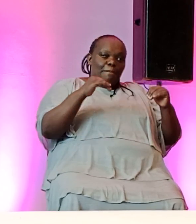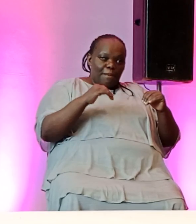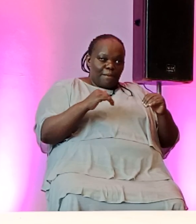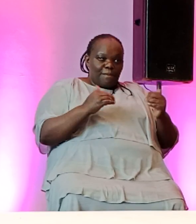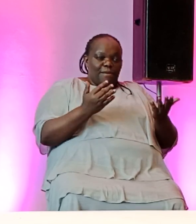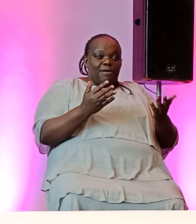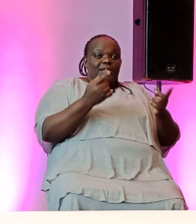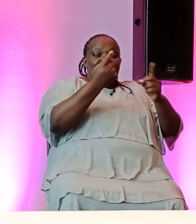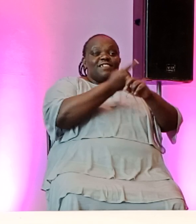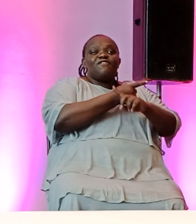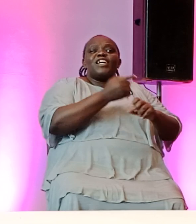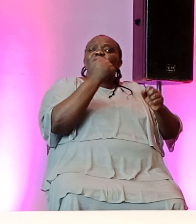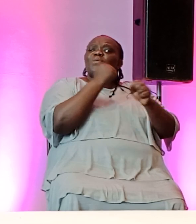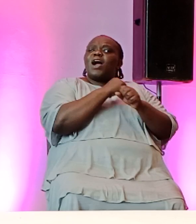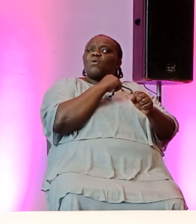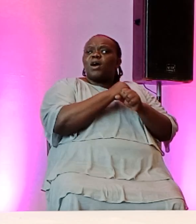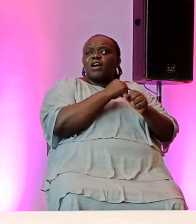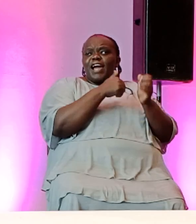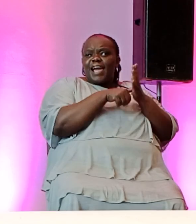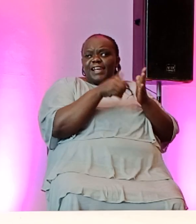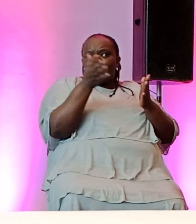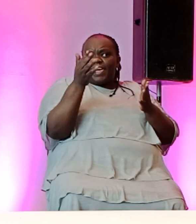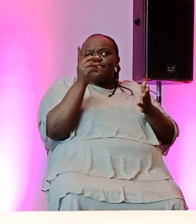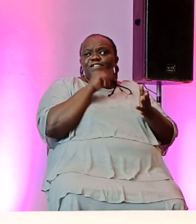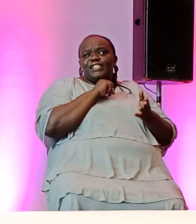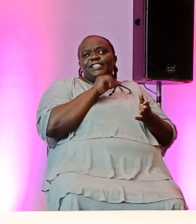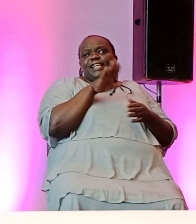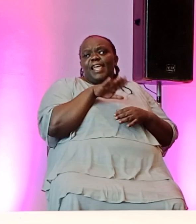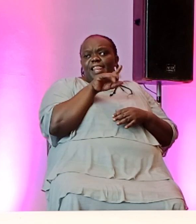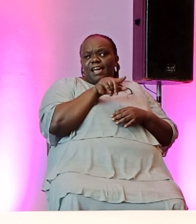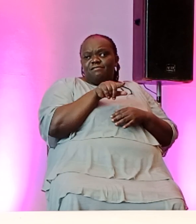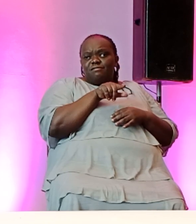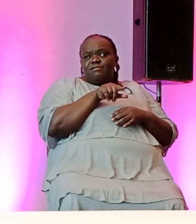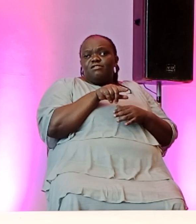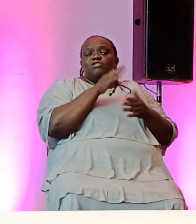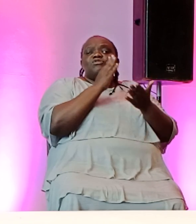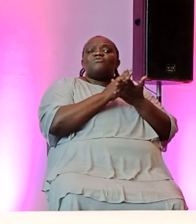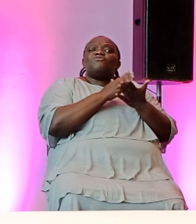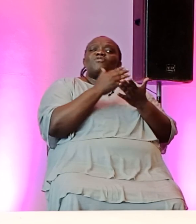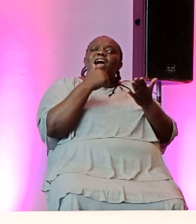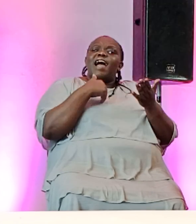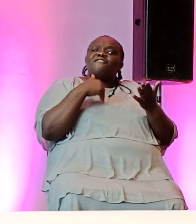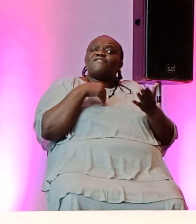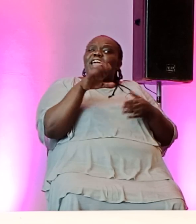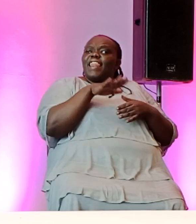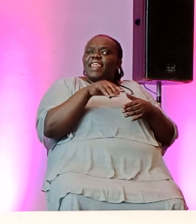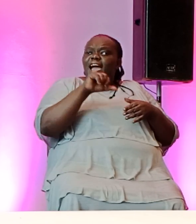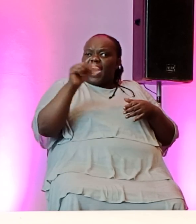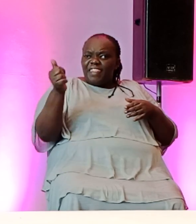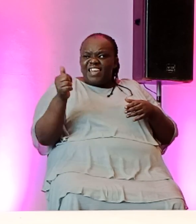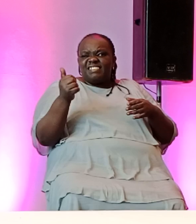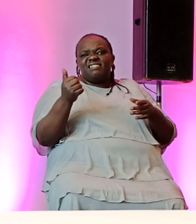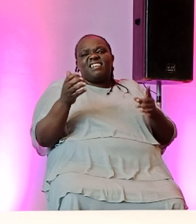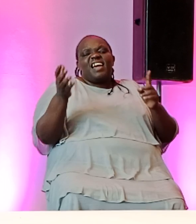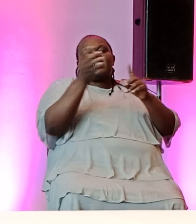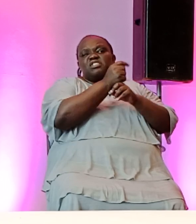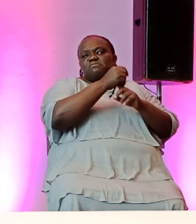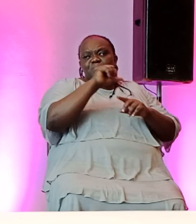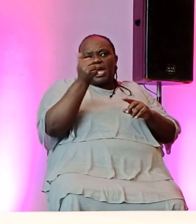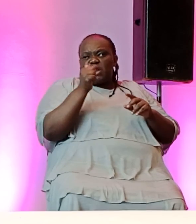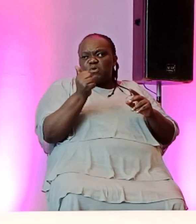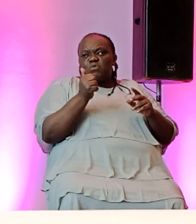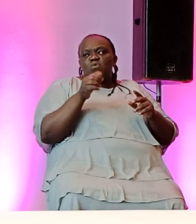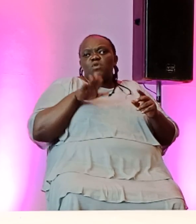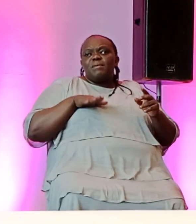Although tremendous strides have been made in this aspect, there is still a fundamental lack of women in